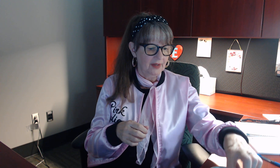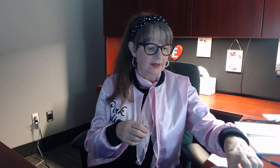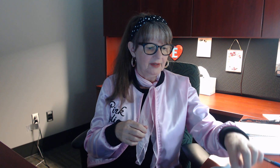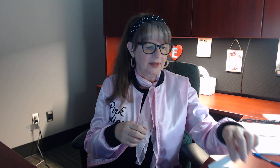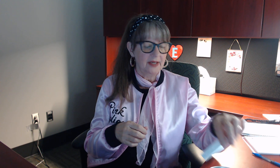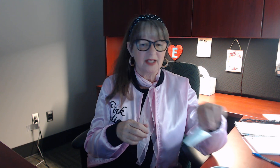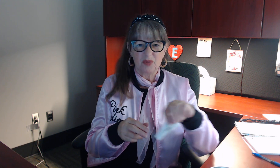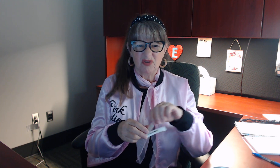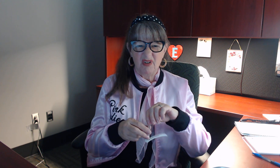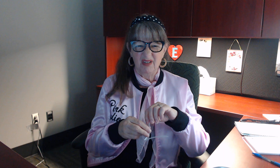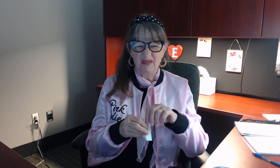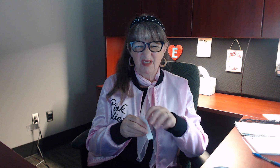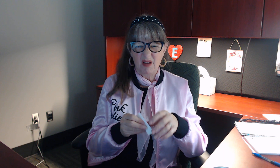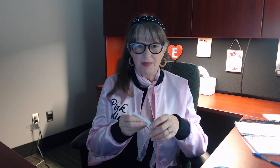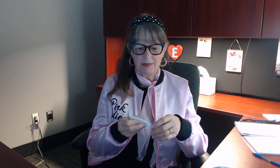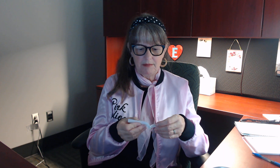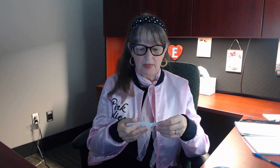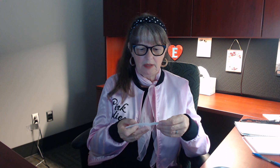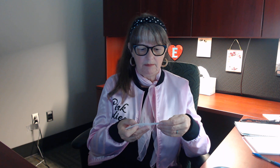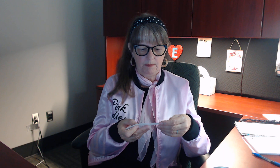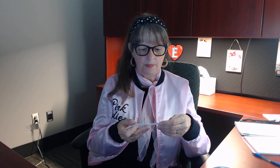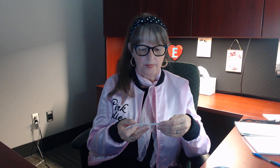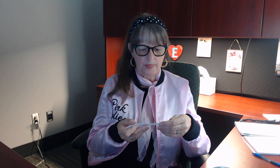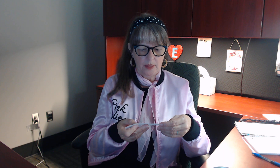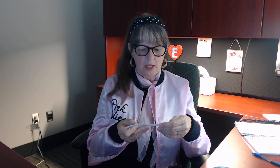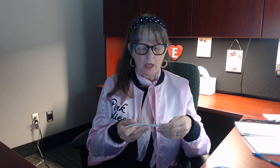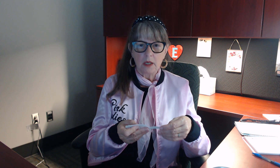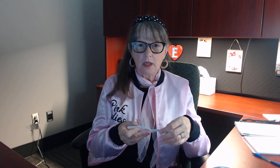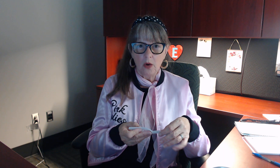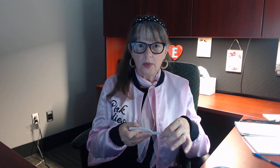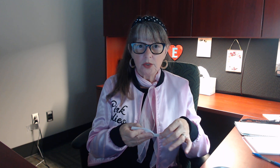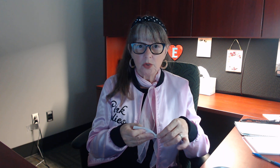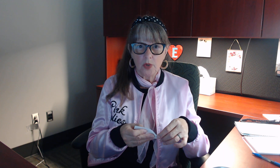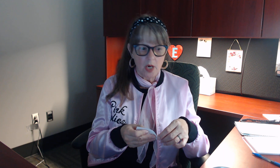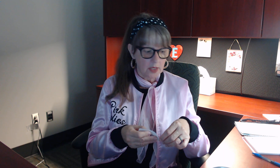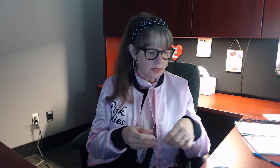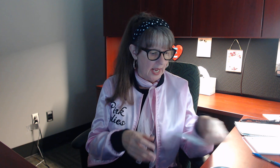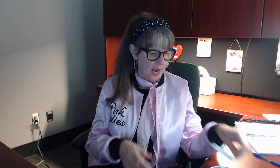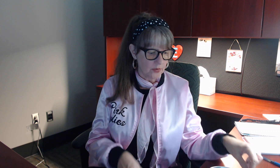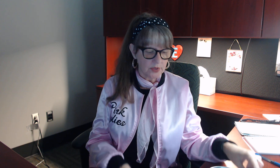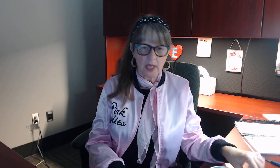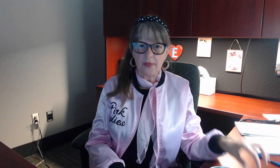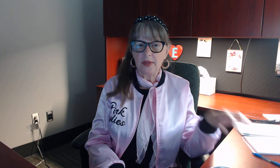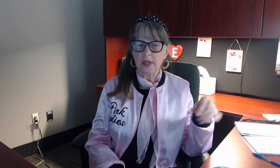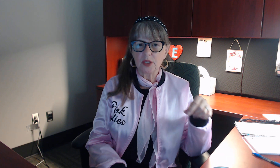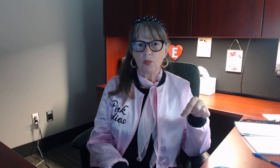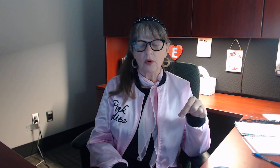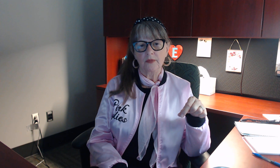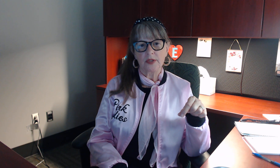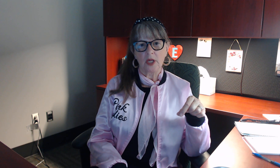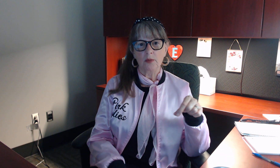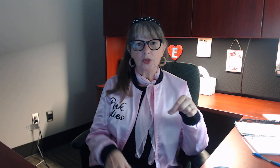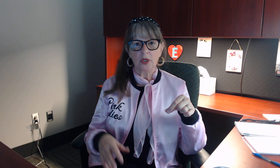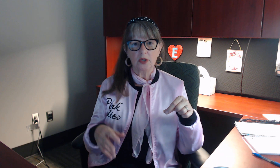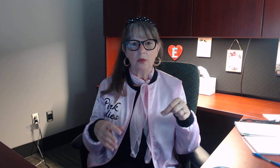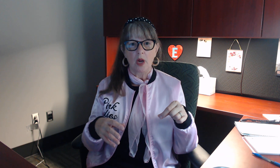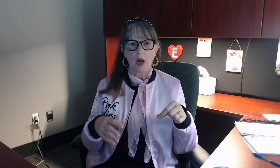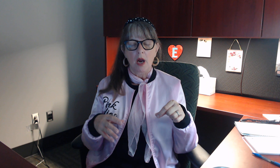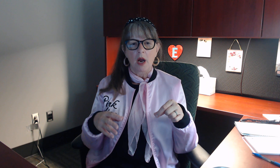Like I said, I'm sure y'all are doing a lot better than me. Going to a haunted house. I think that's more scary, but you could do